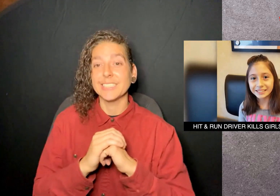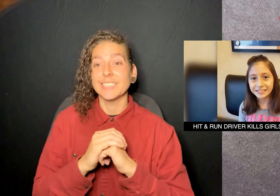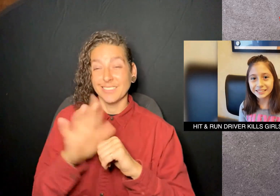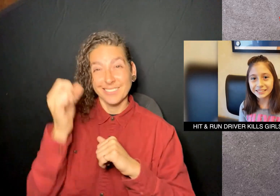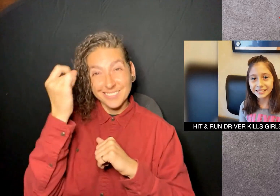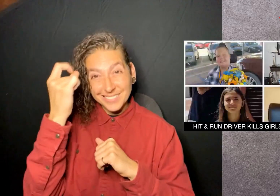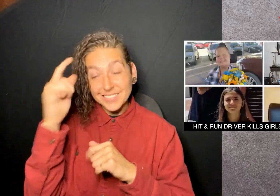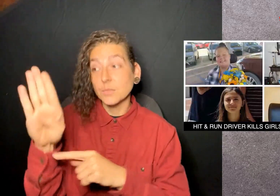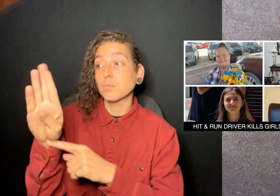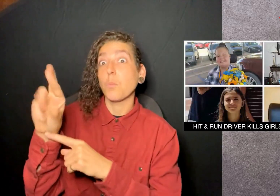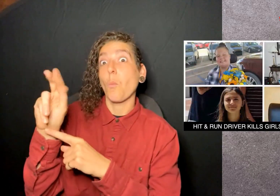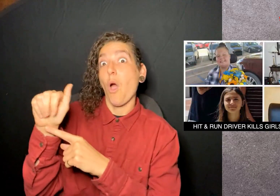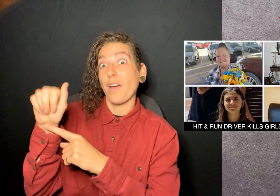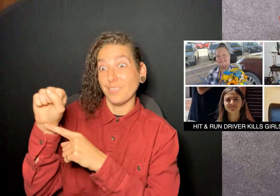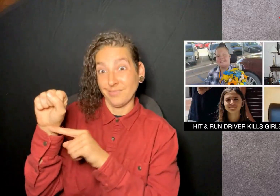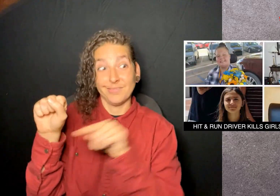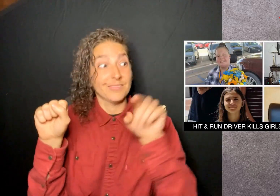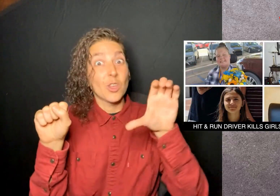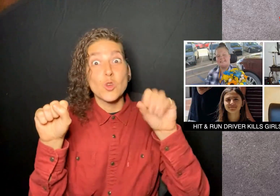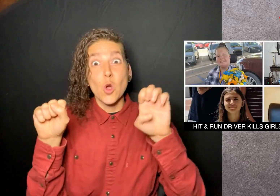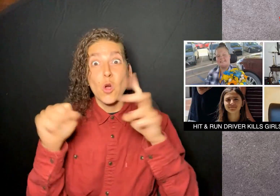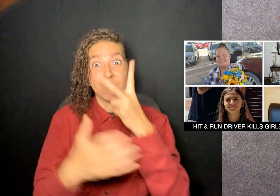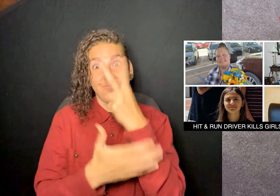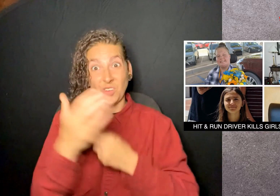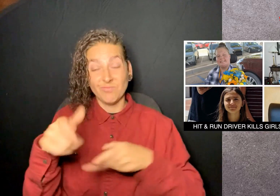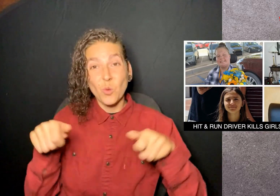Bronis and Coe were wheelchair-bound.